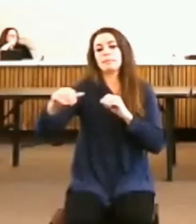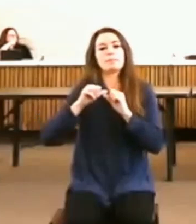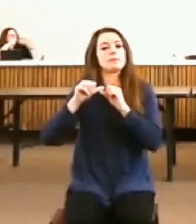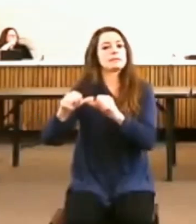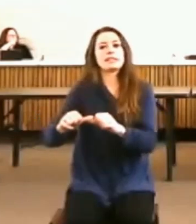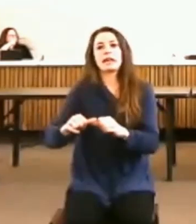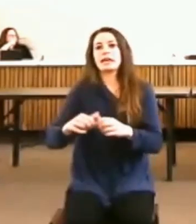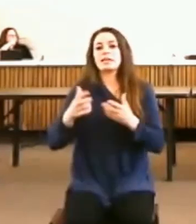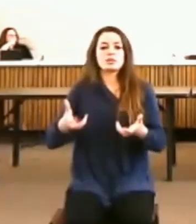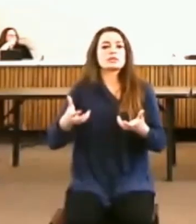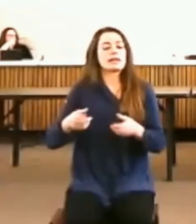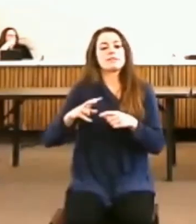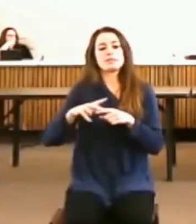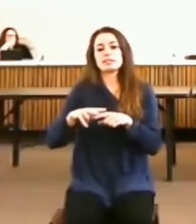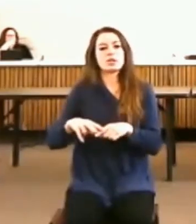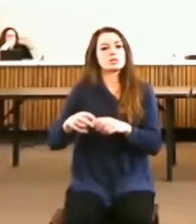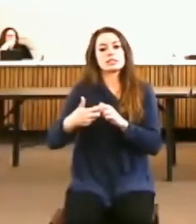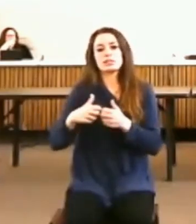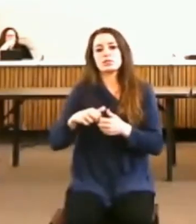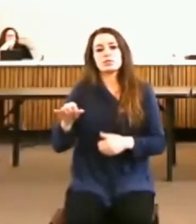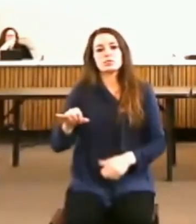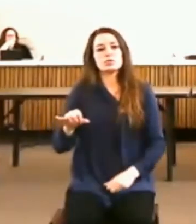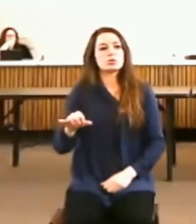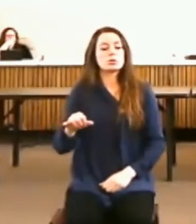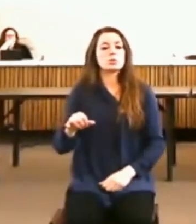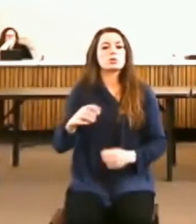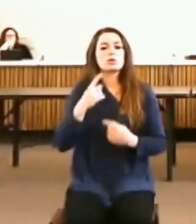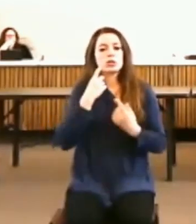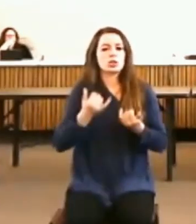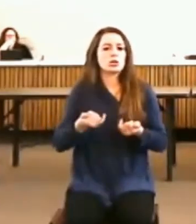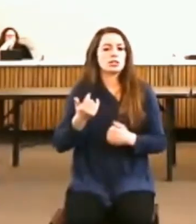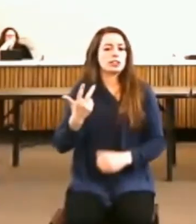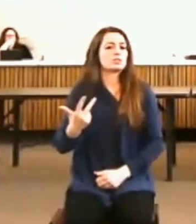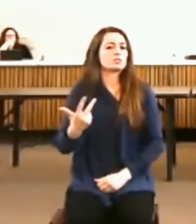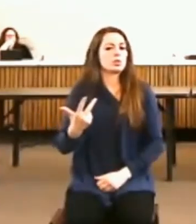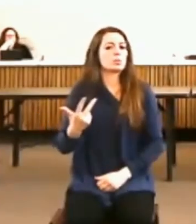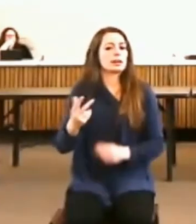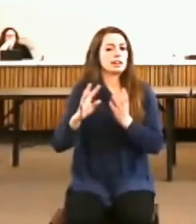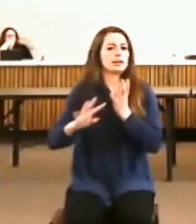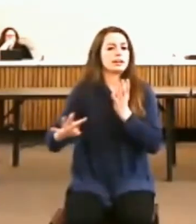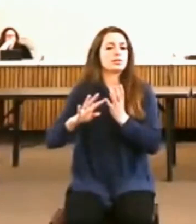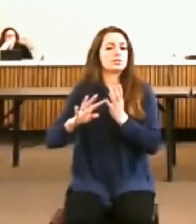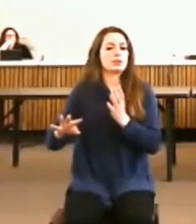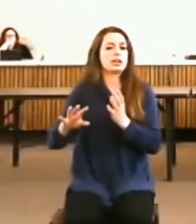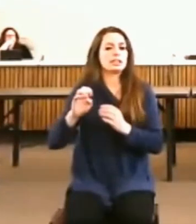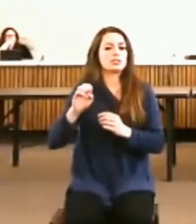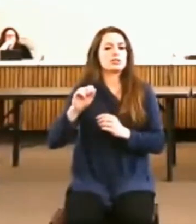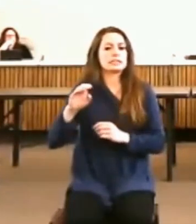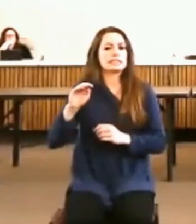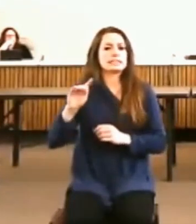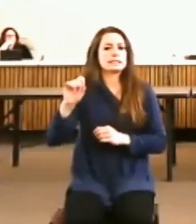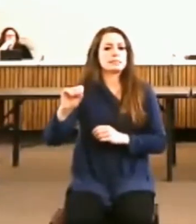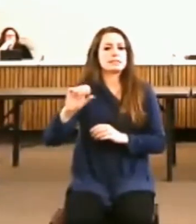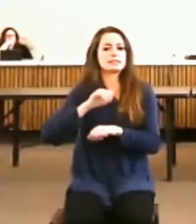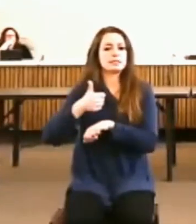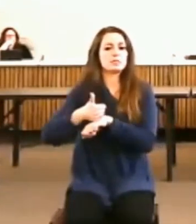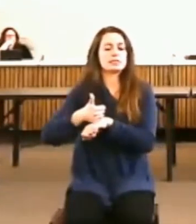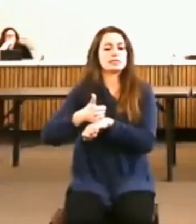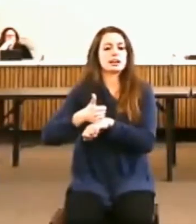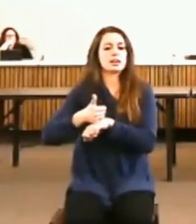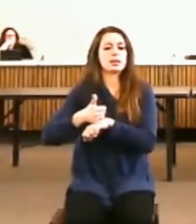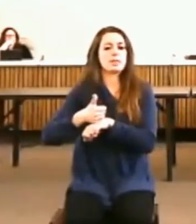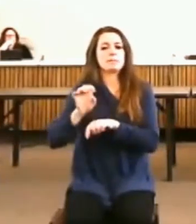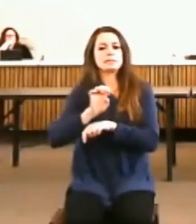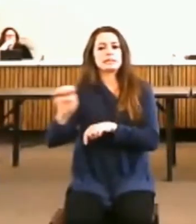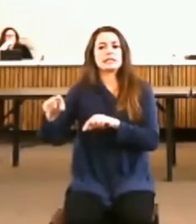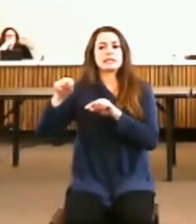earthquakes. Certainly, after hundreds of millions of years, it would be difficult for us to recognize the arrangement